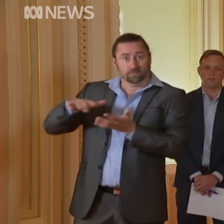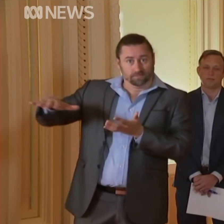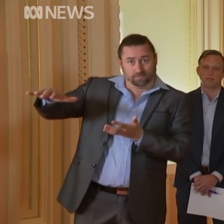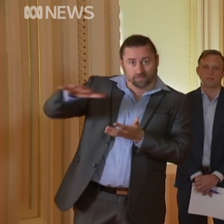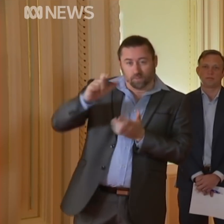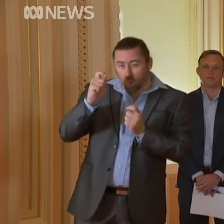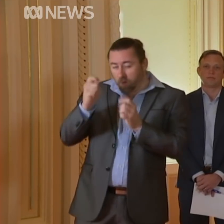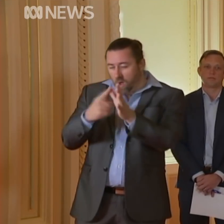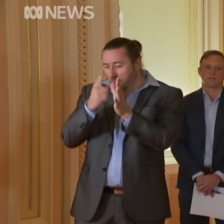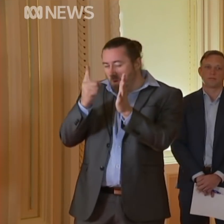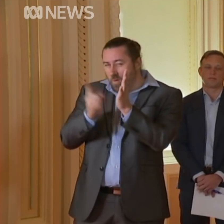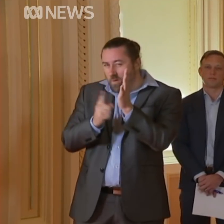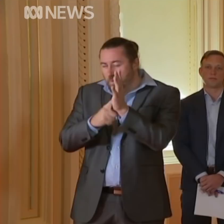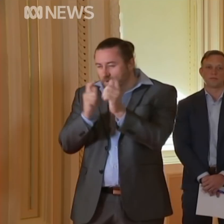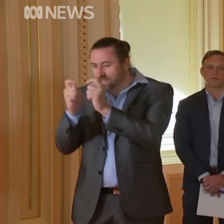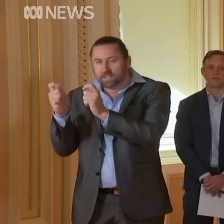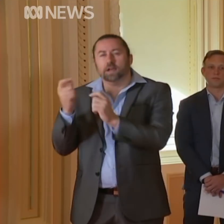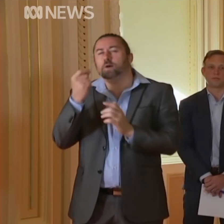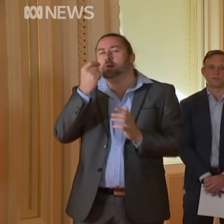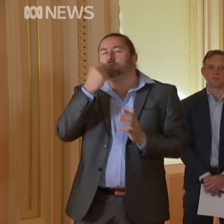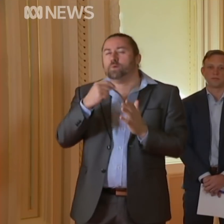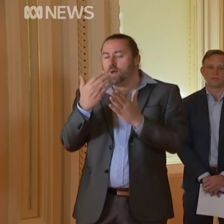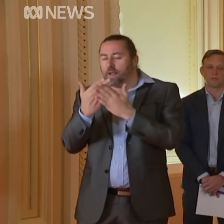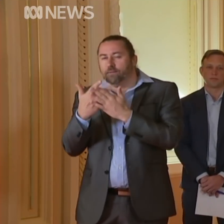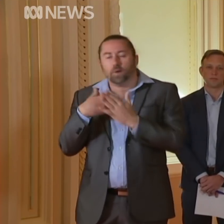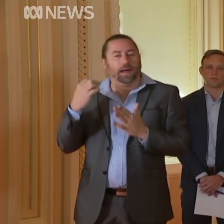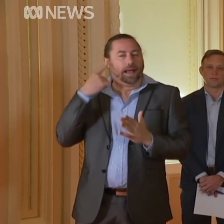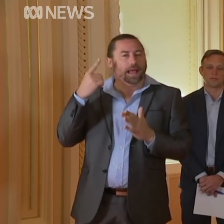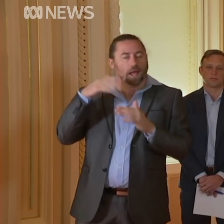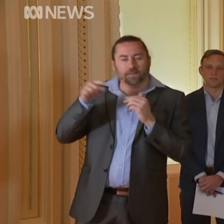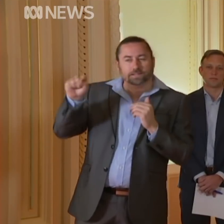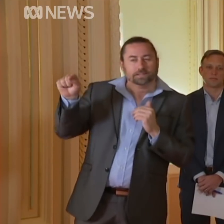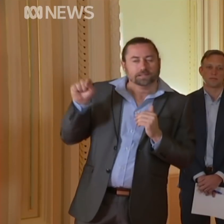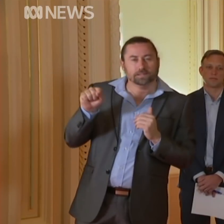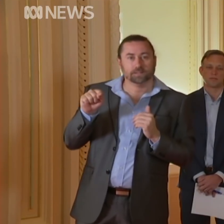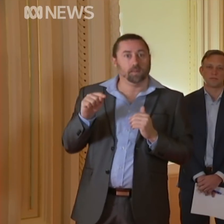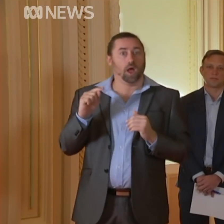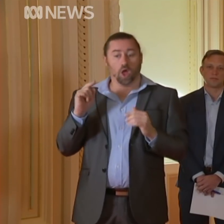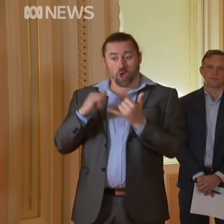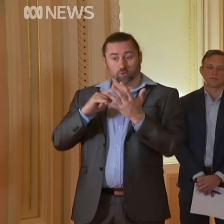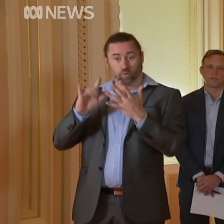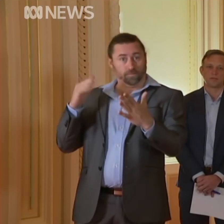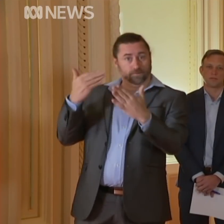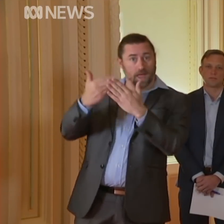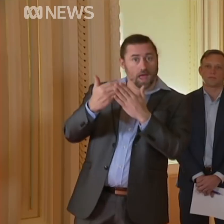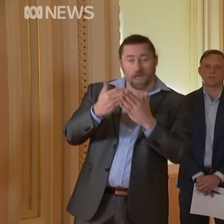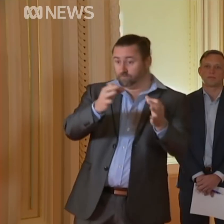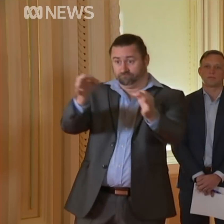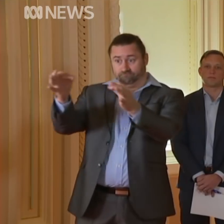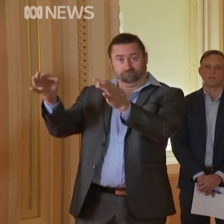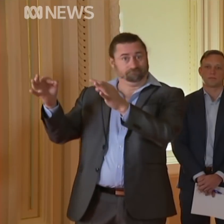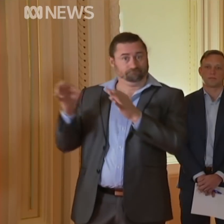test all of them and get results. There's just a few outstanding, but all of the ones tested to date have tested negative.